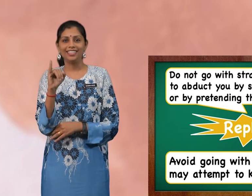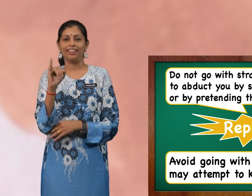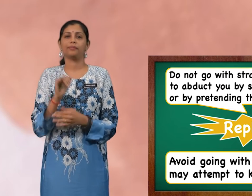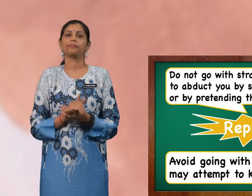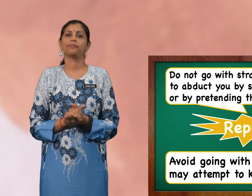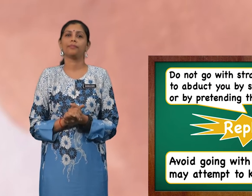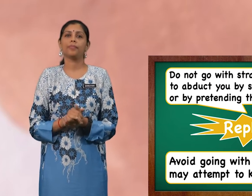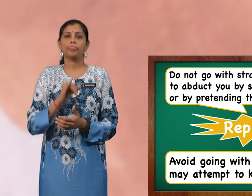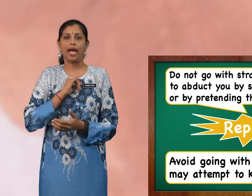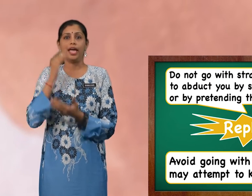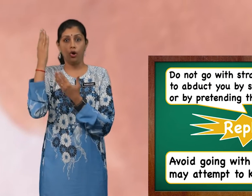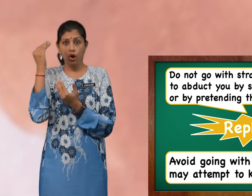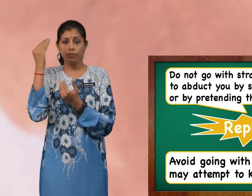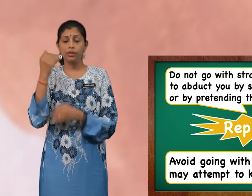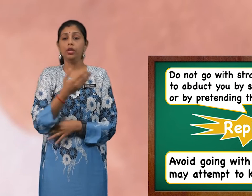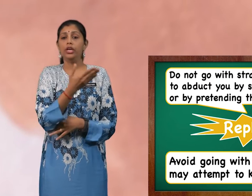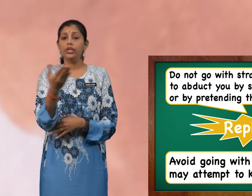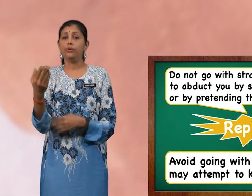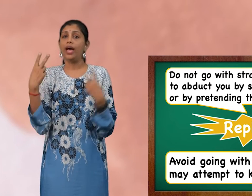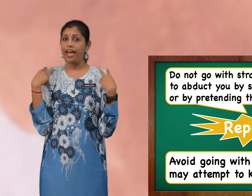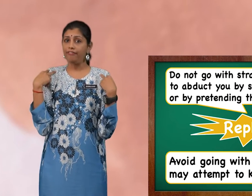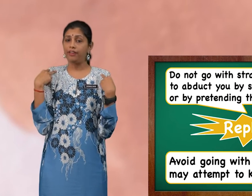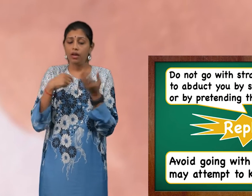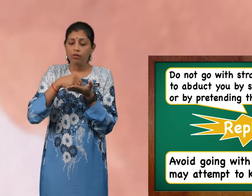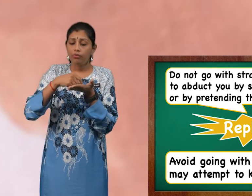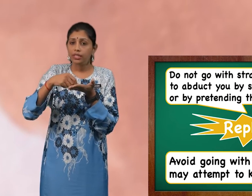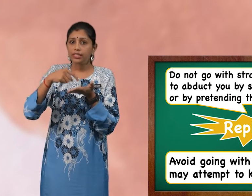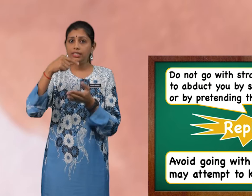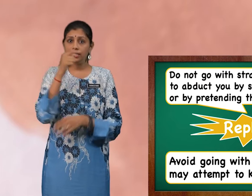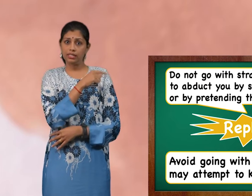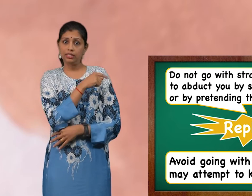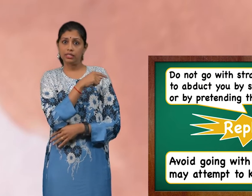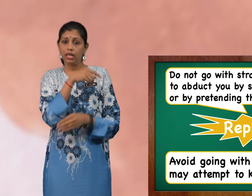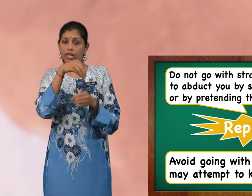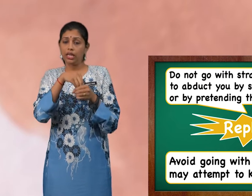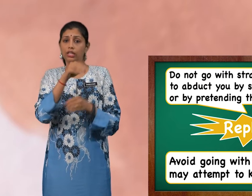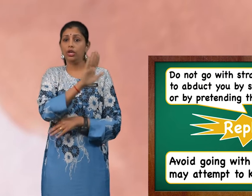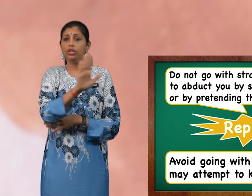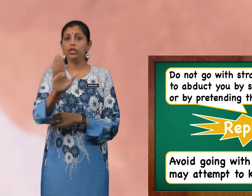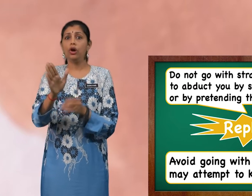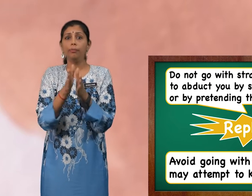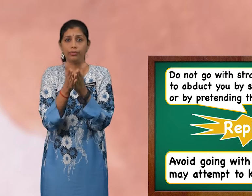deleting. I hope you have written this in your book.